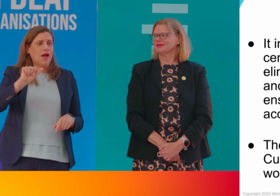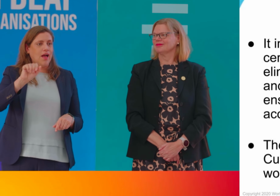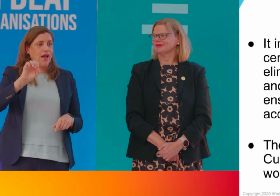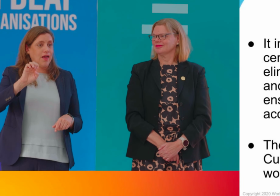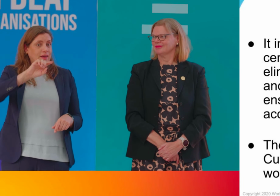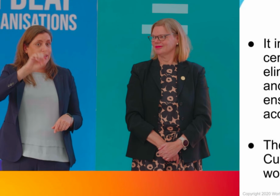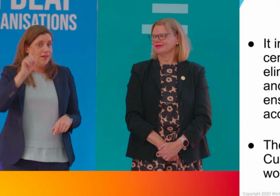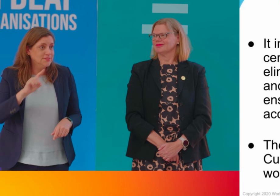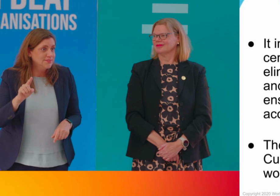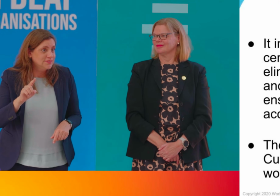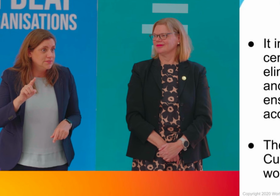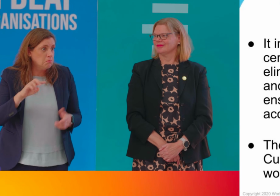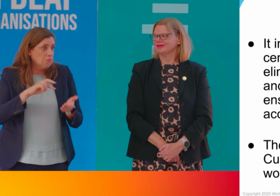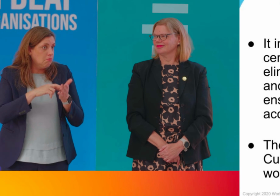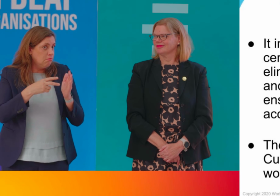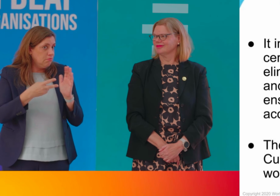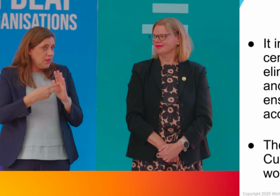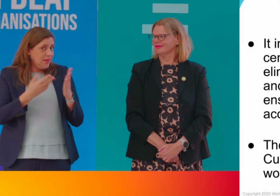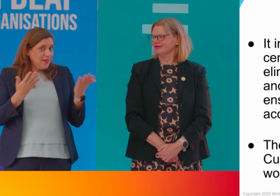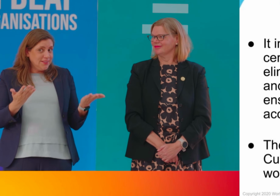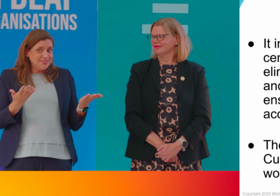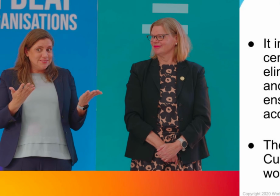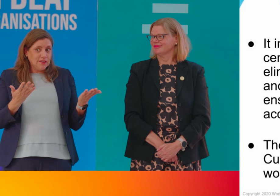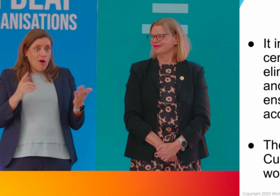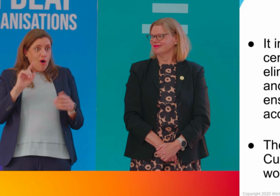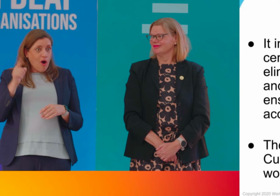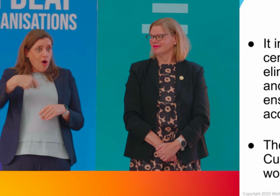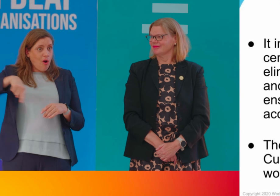called Ms. Ana Palez.